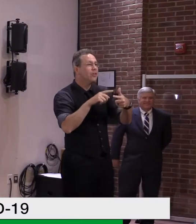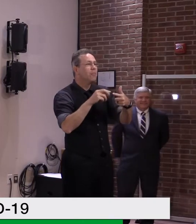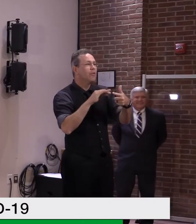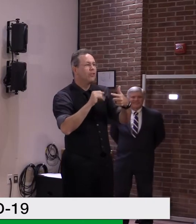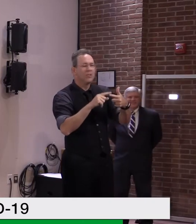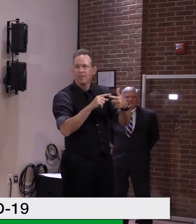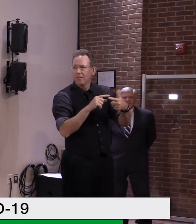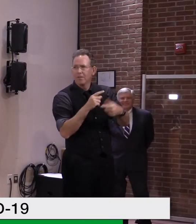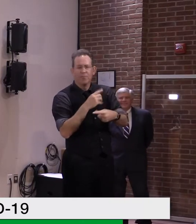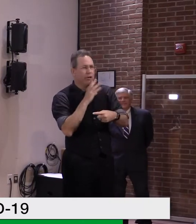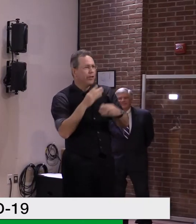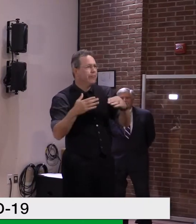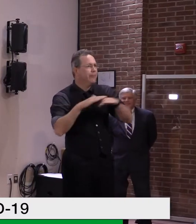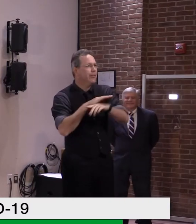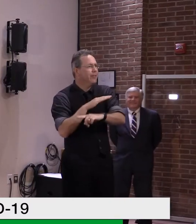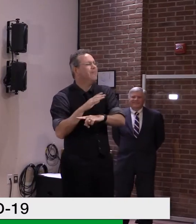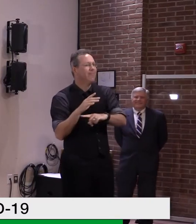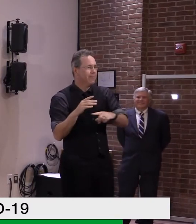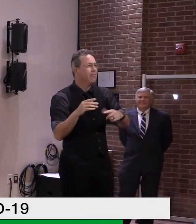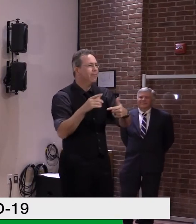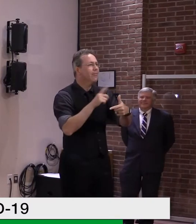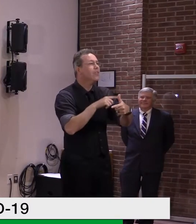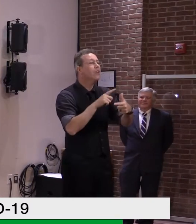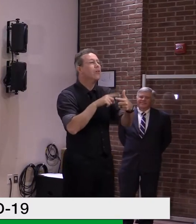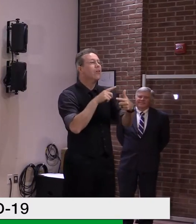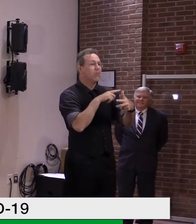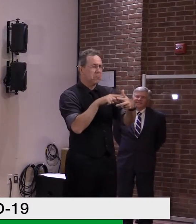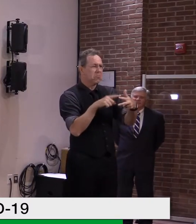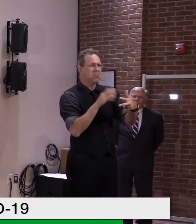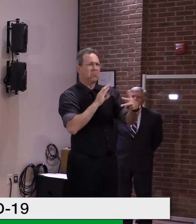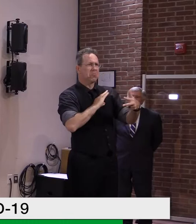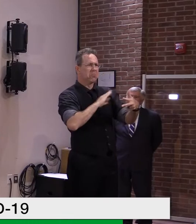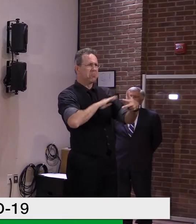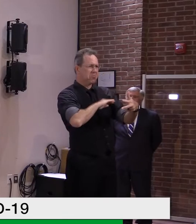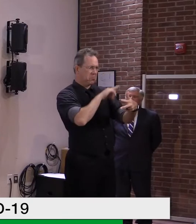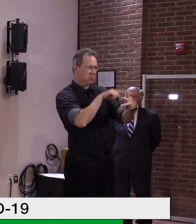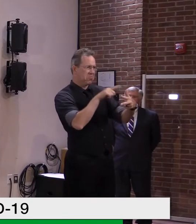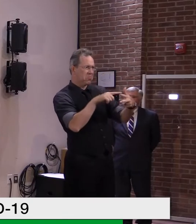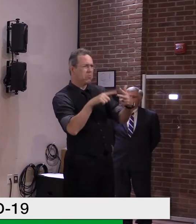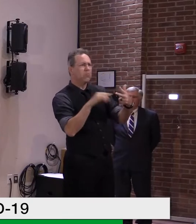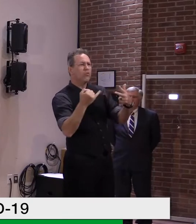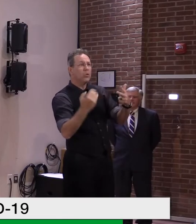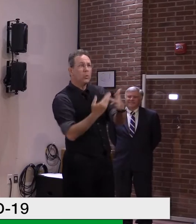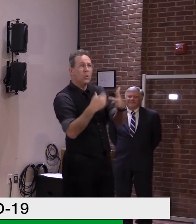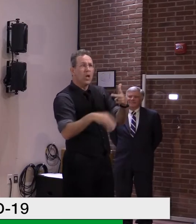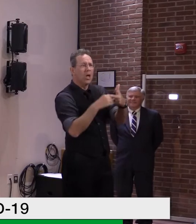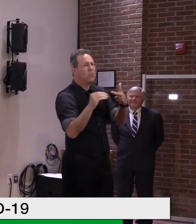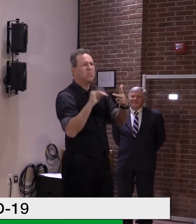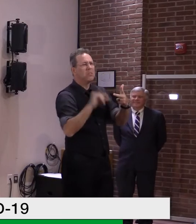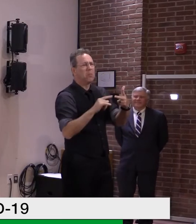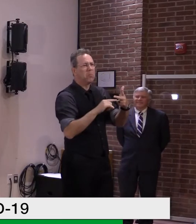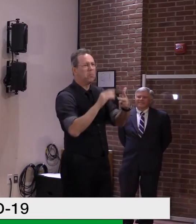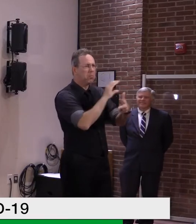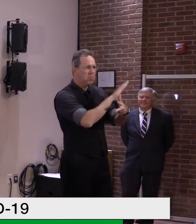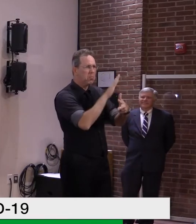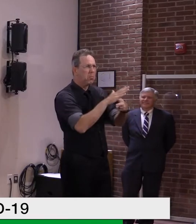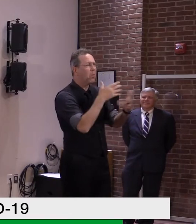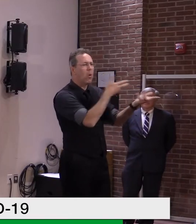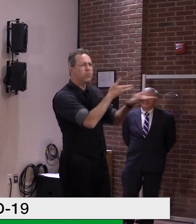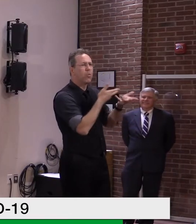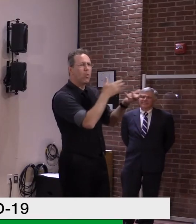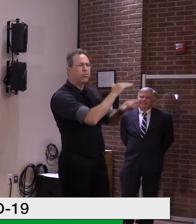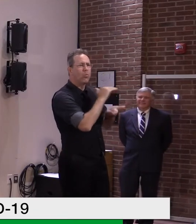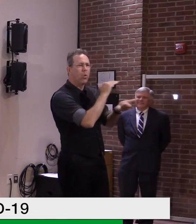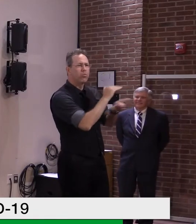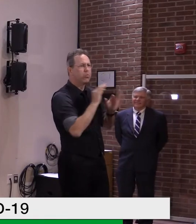we can meet our needs here in Vermont, meaning with the steady stream, we can continue to move forward towards our